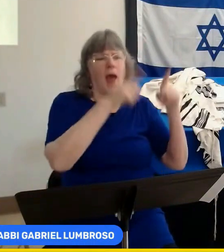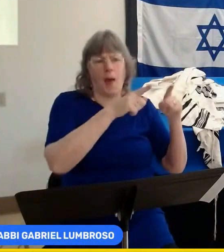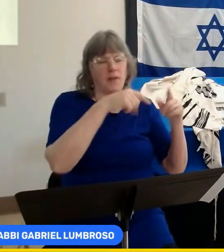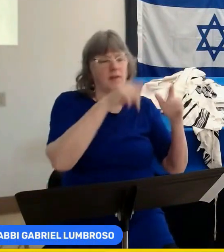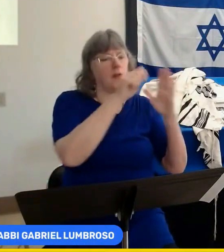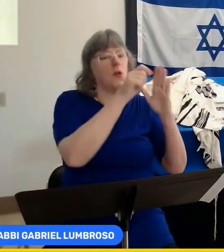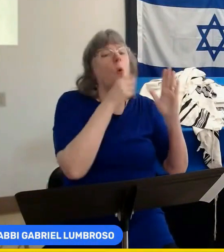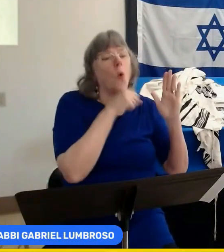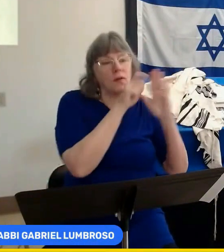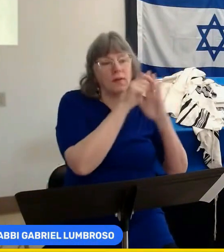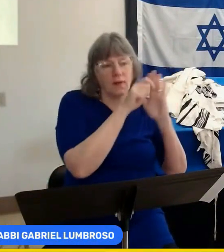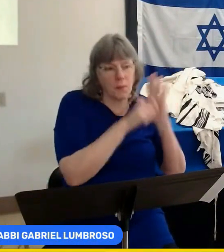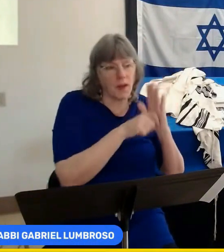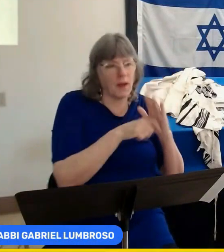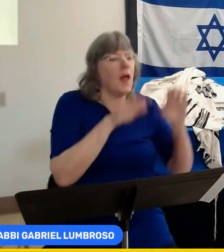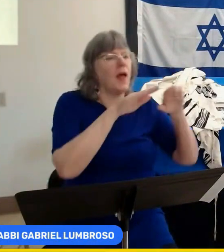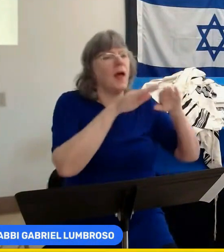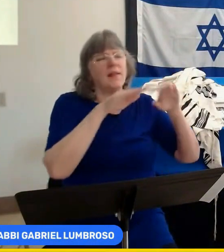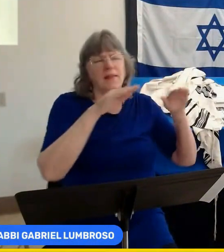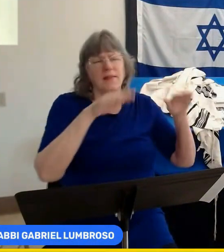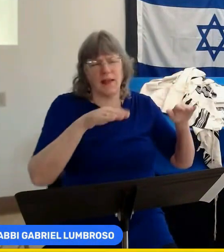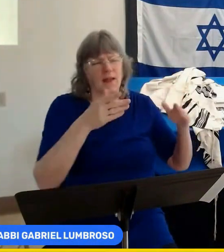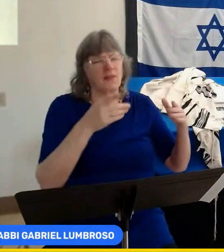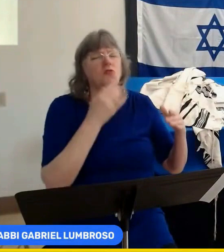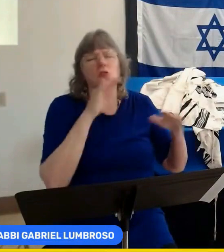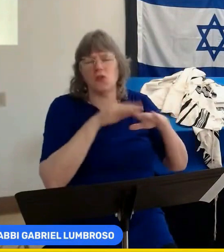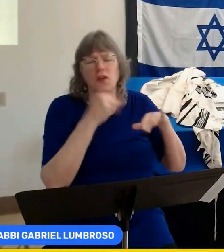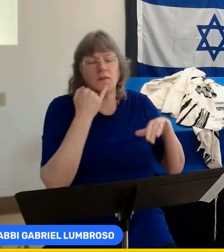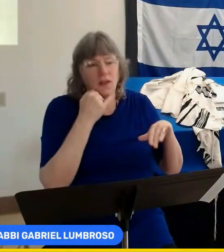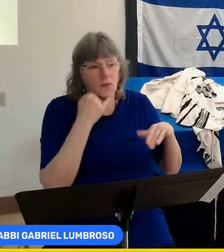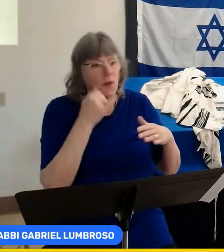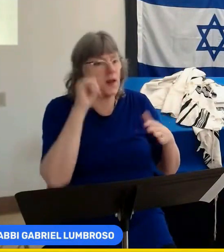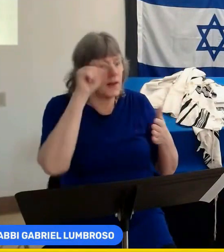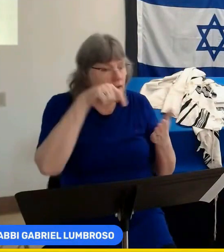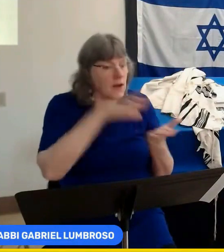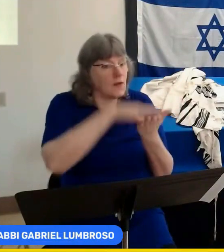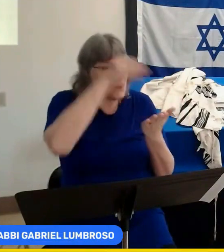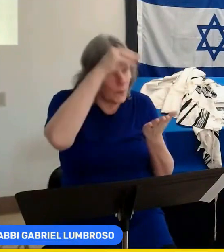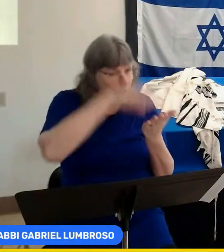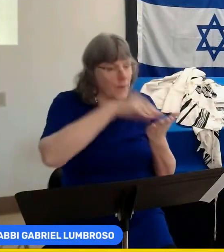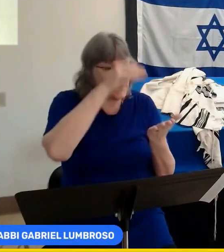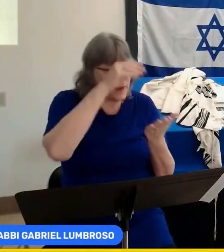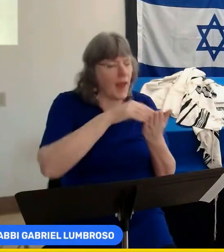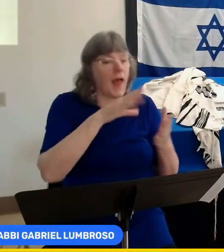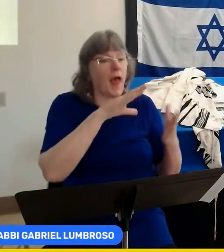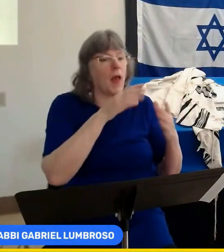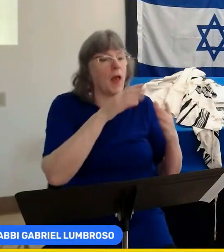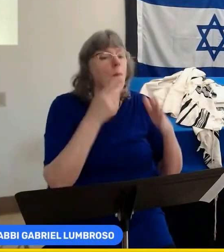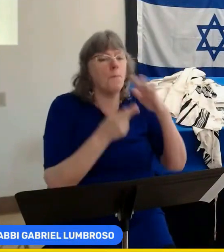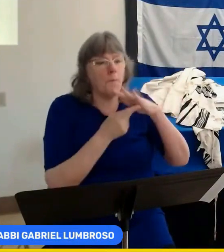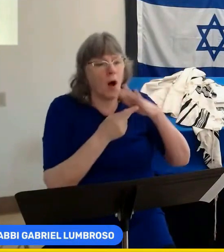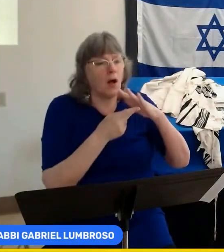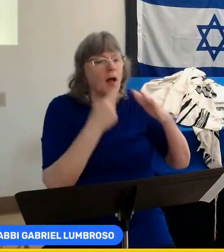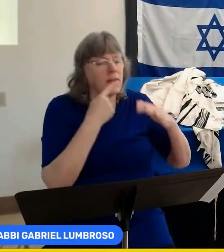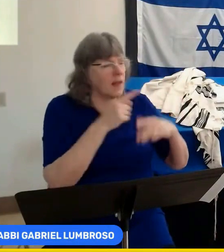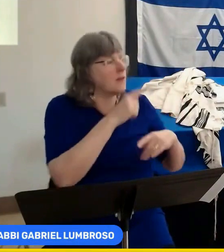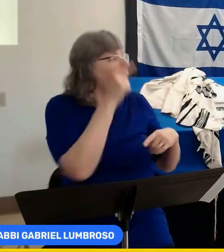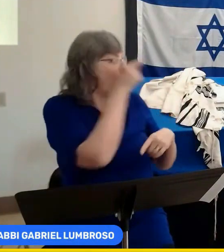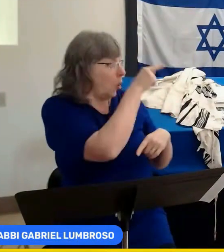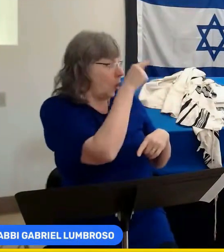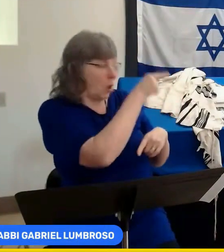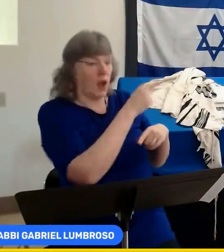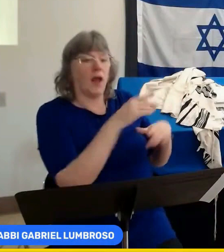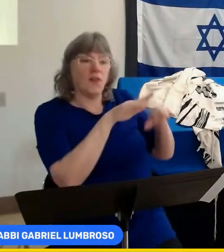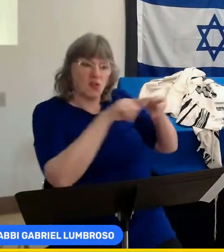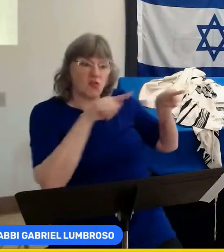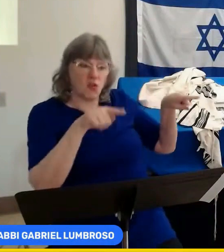desert, lesson that the children of Israel had to learn the hard way. And what does he say about